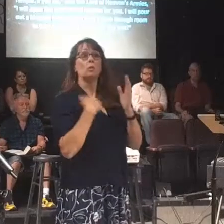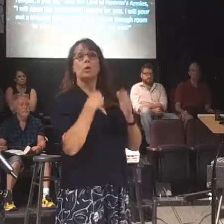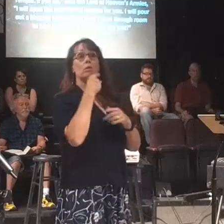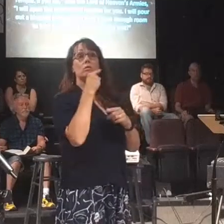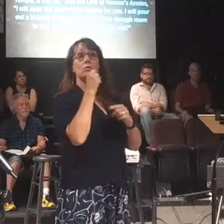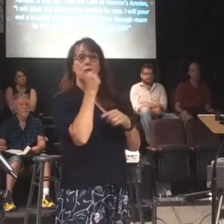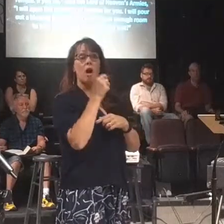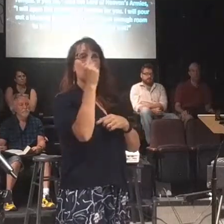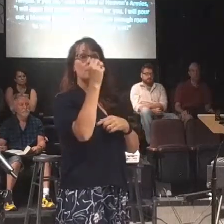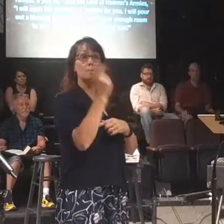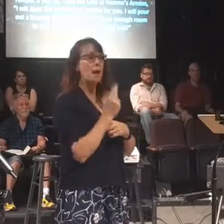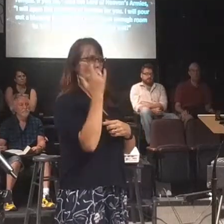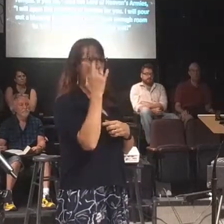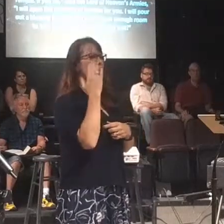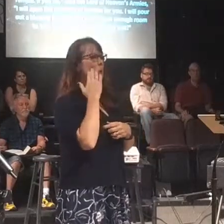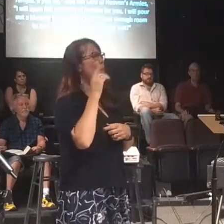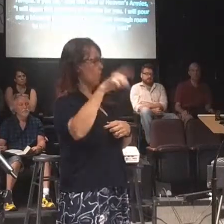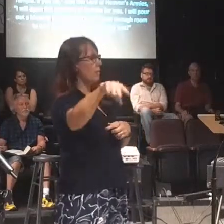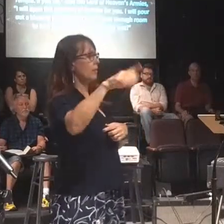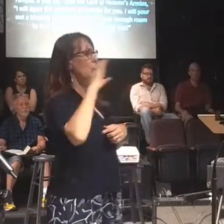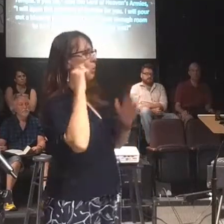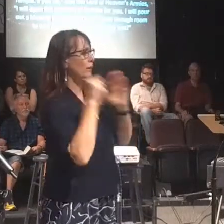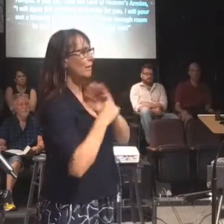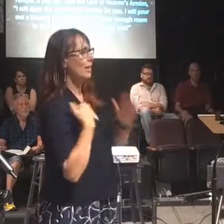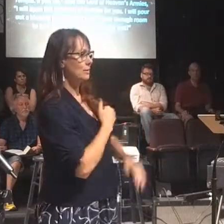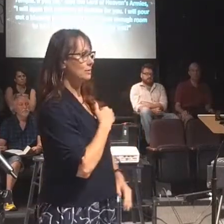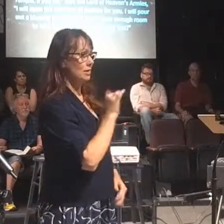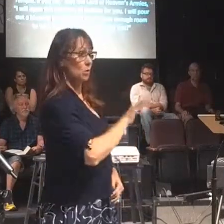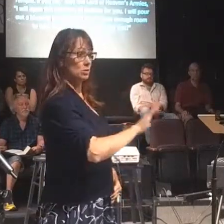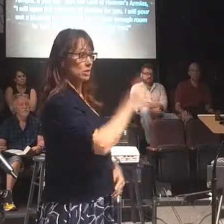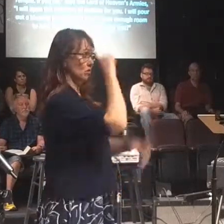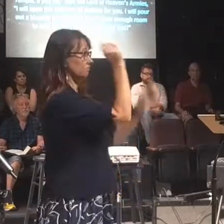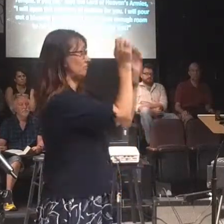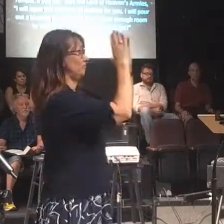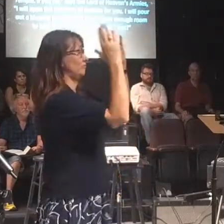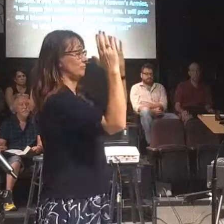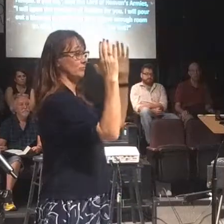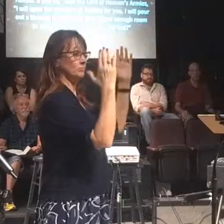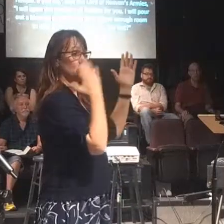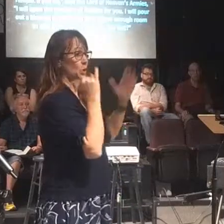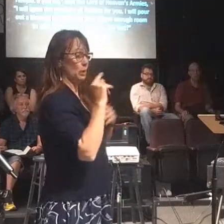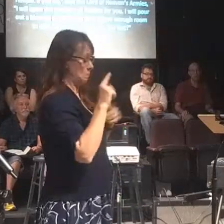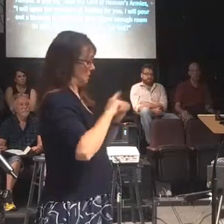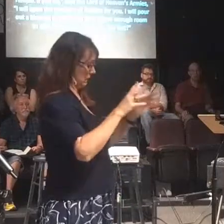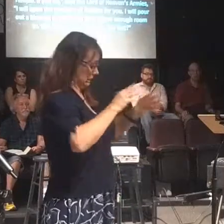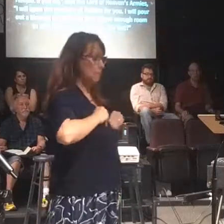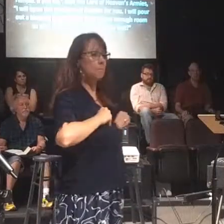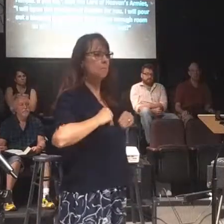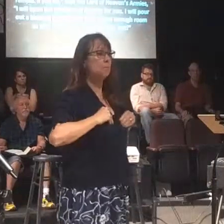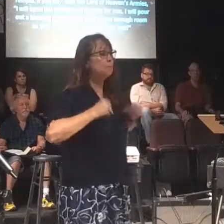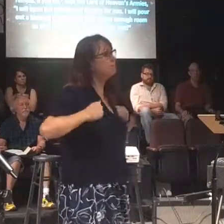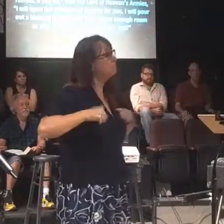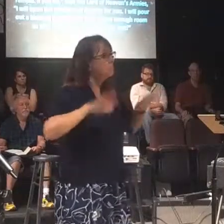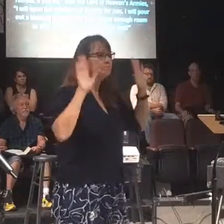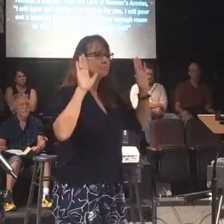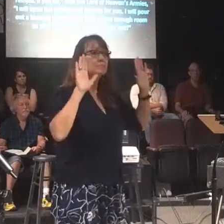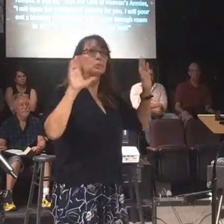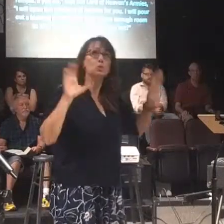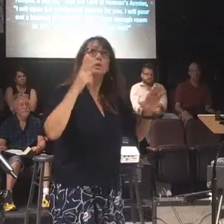Most likely, we'll be dead within the next first year. That was sort of the... But we're doing it for Jesus, right?